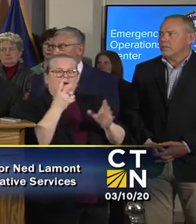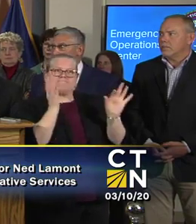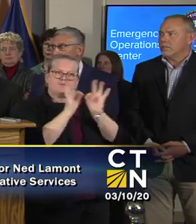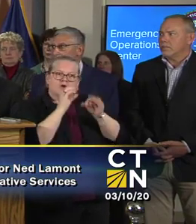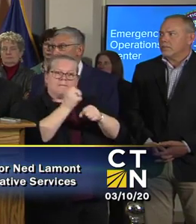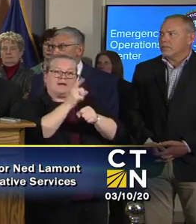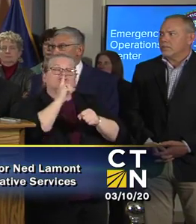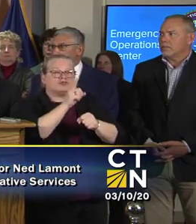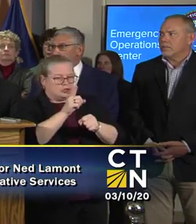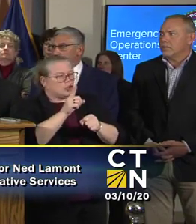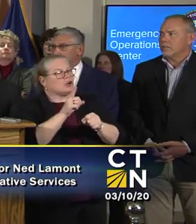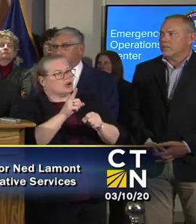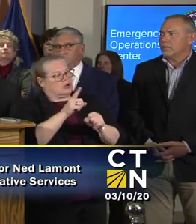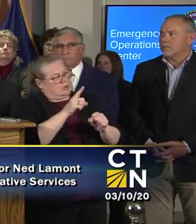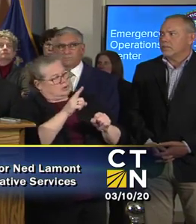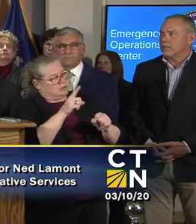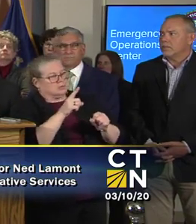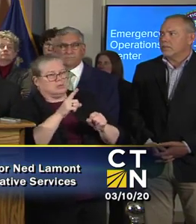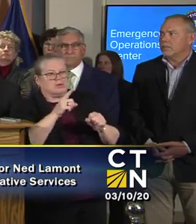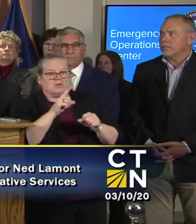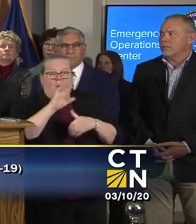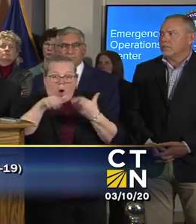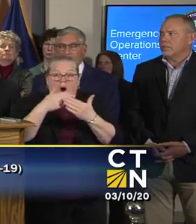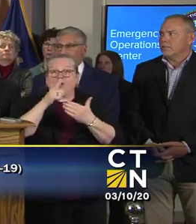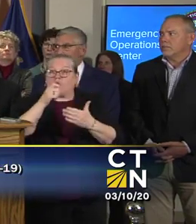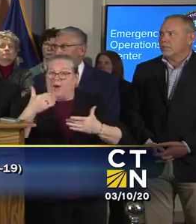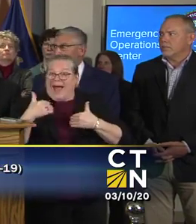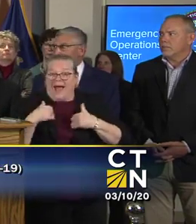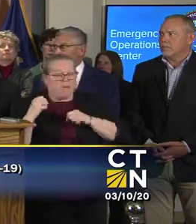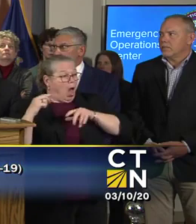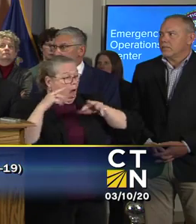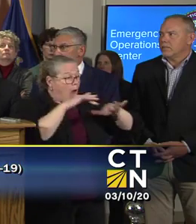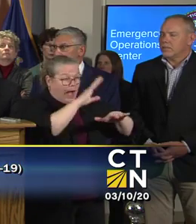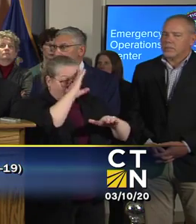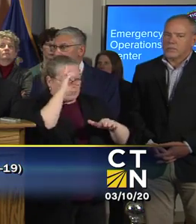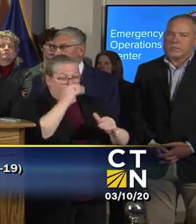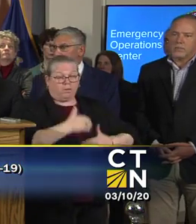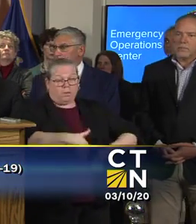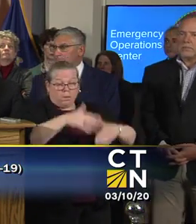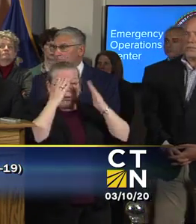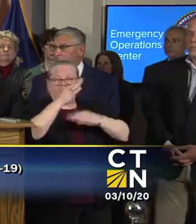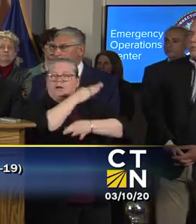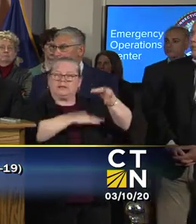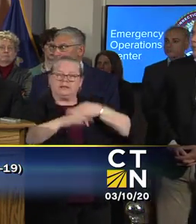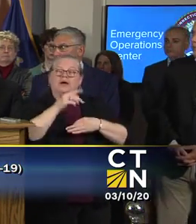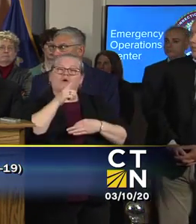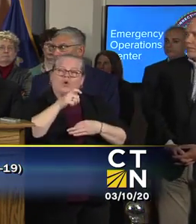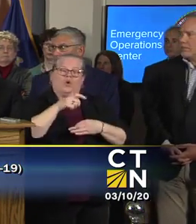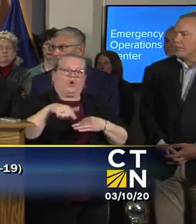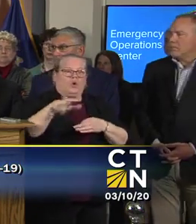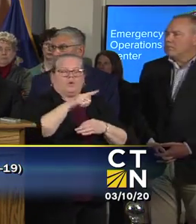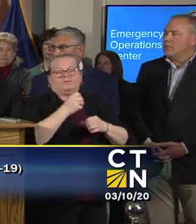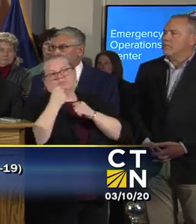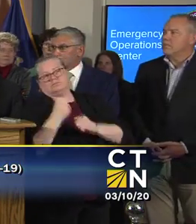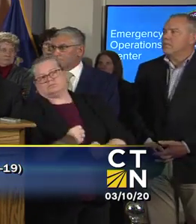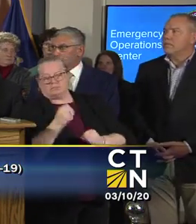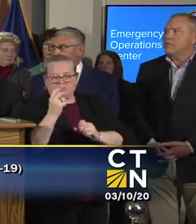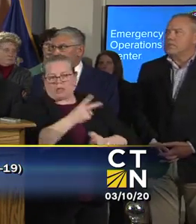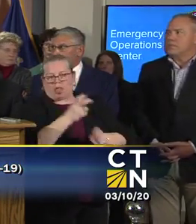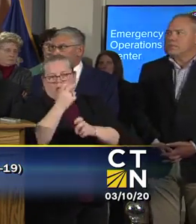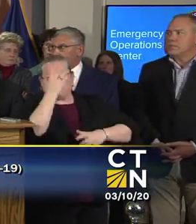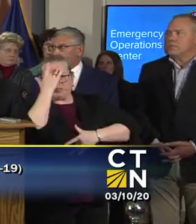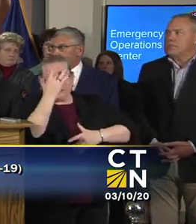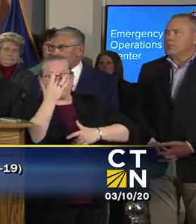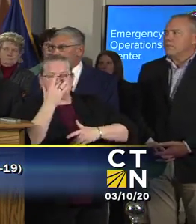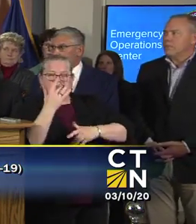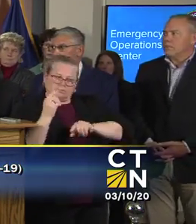spread so that our hospital professionals have the capacity to deal with those folks. And that's what all these actions are focused on. I would encourage some enterprising reporter